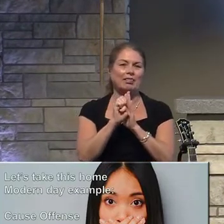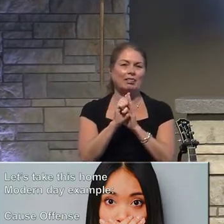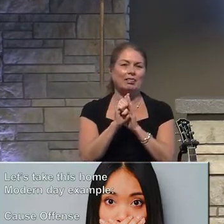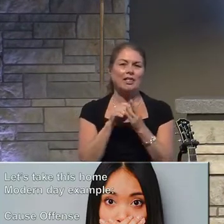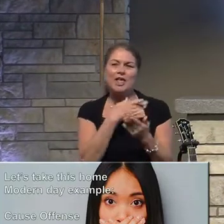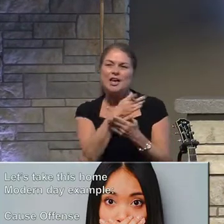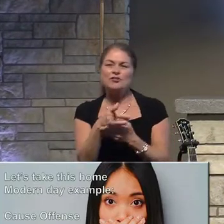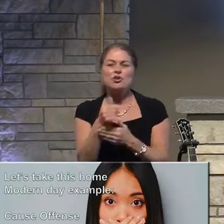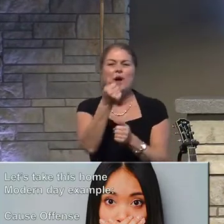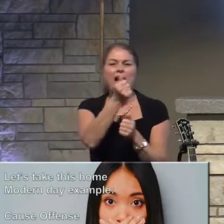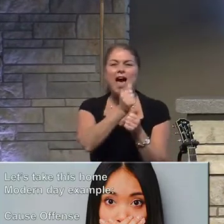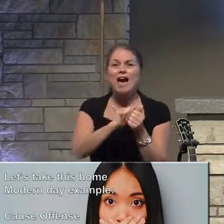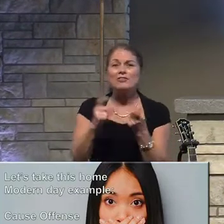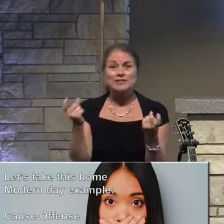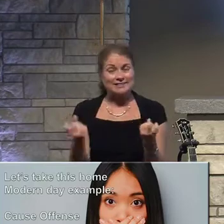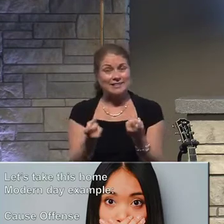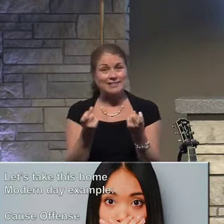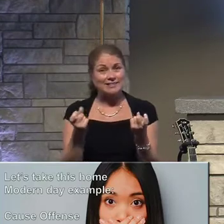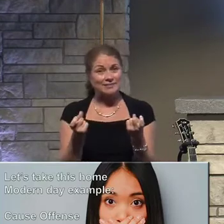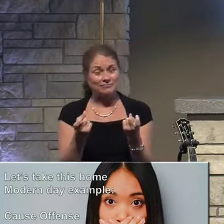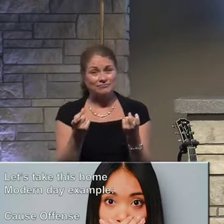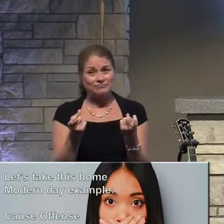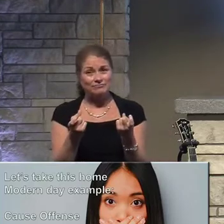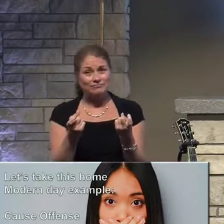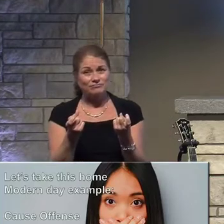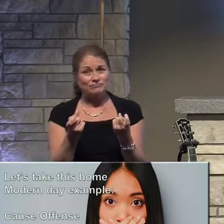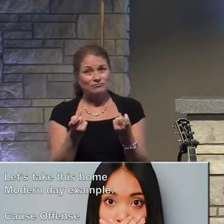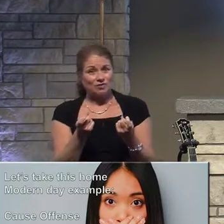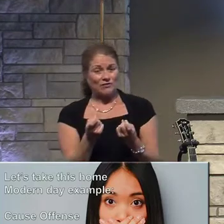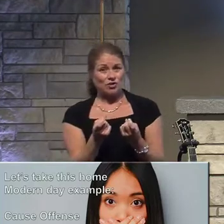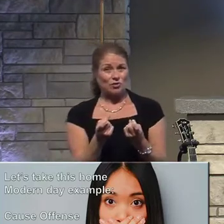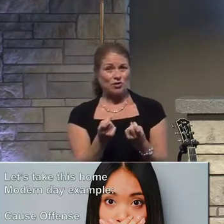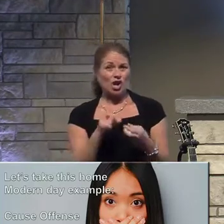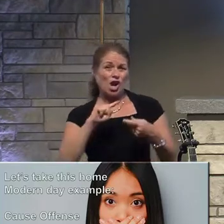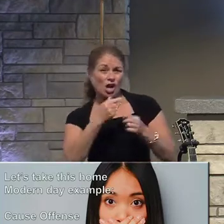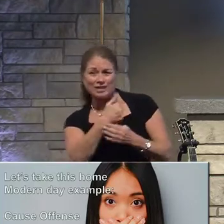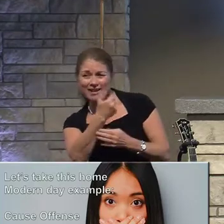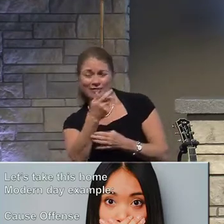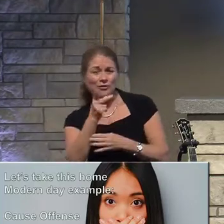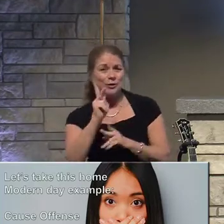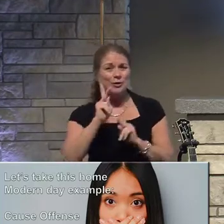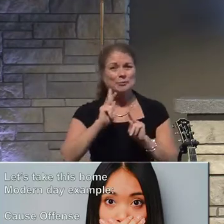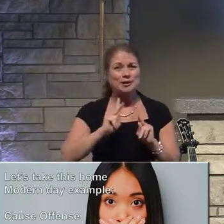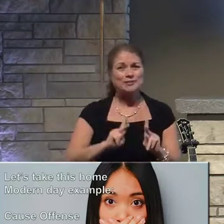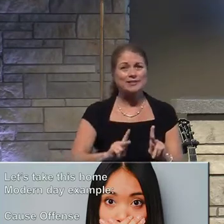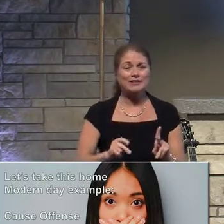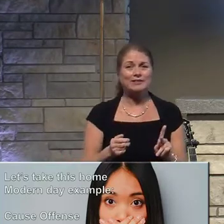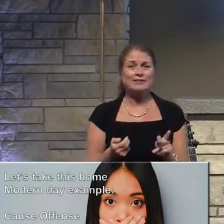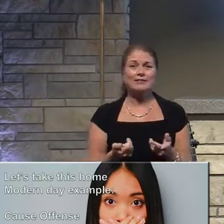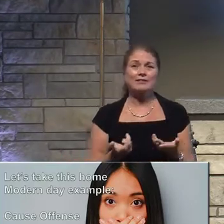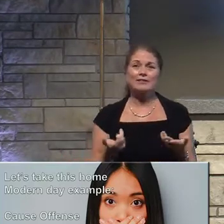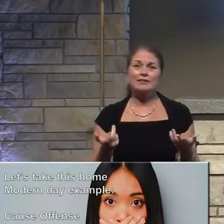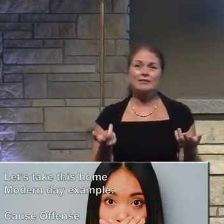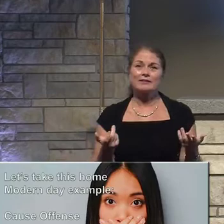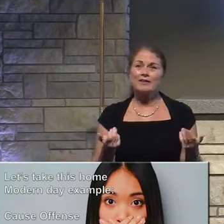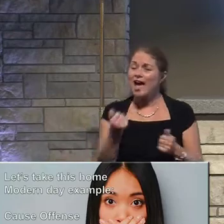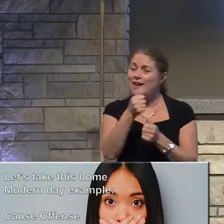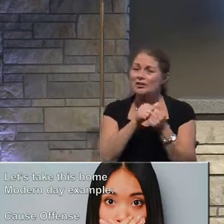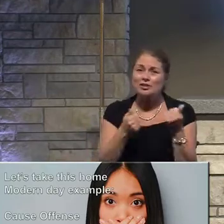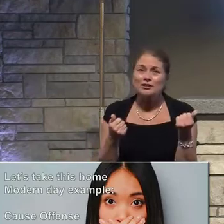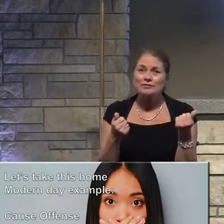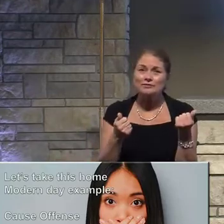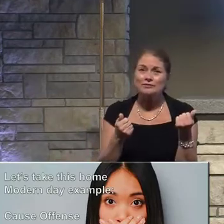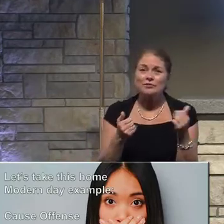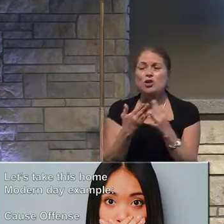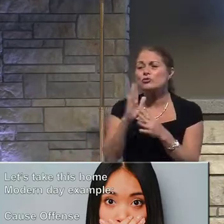you ever sinned? Have you ever given offense, caused offense, hurt somebody else? Where by